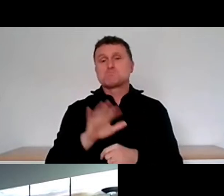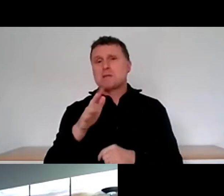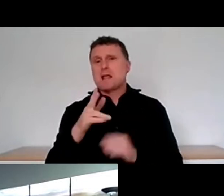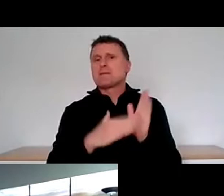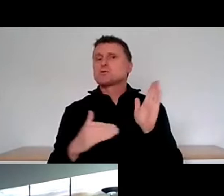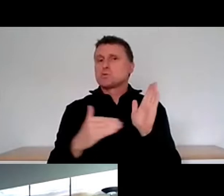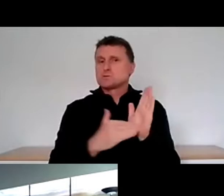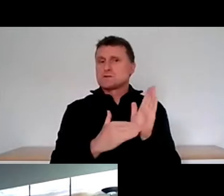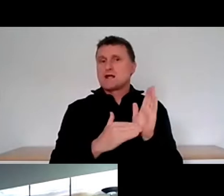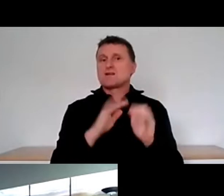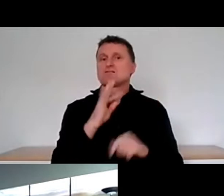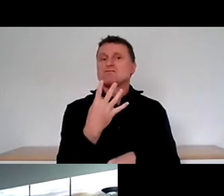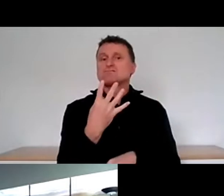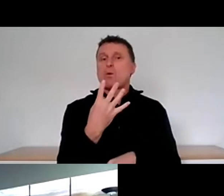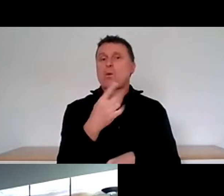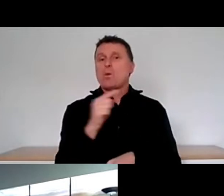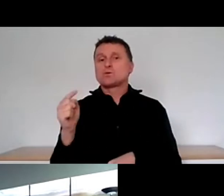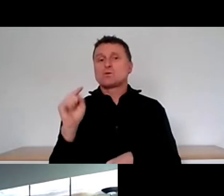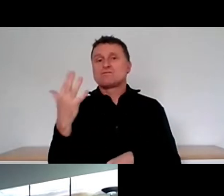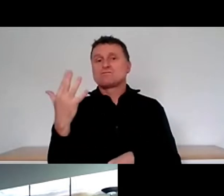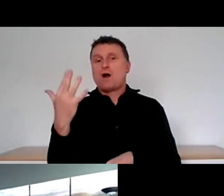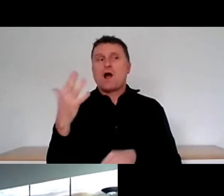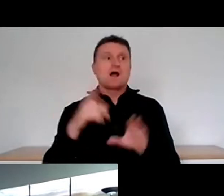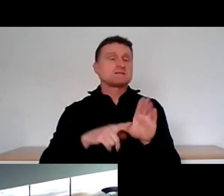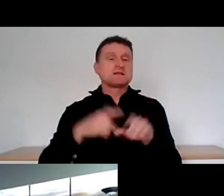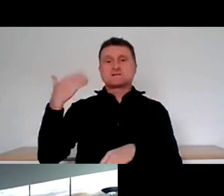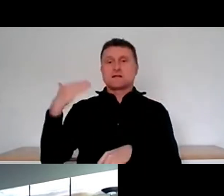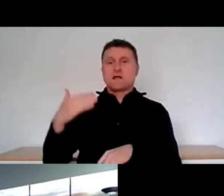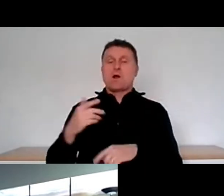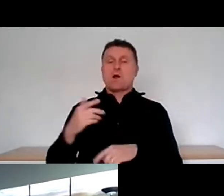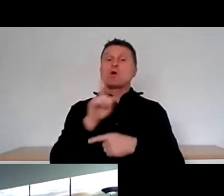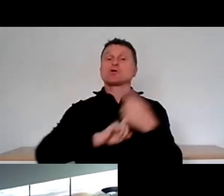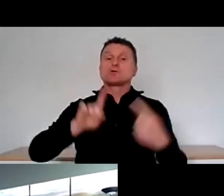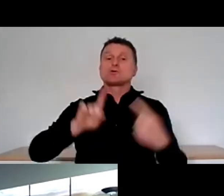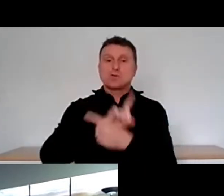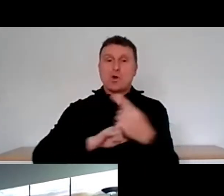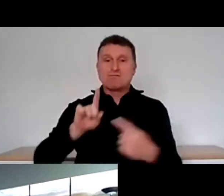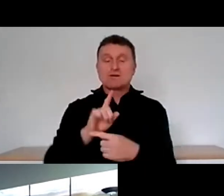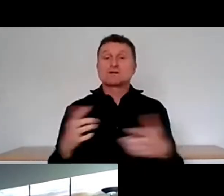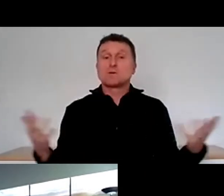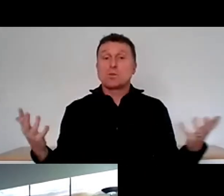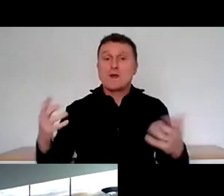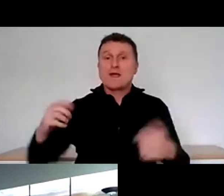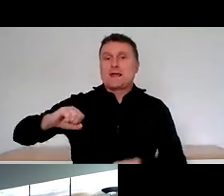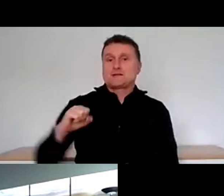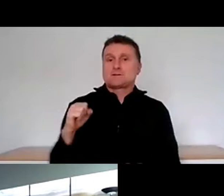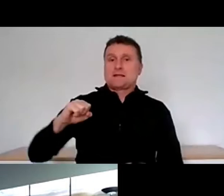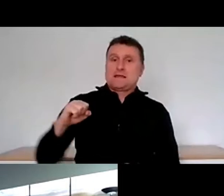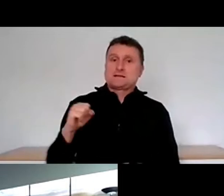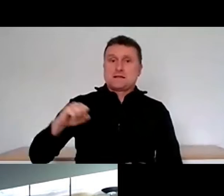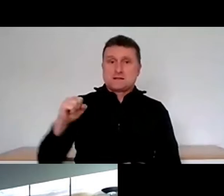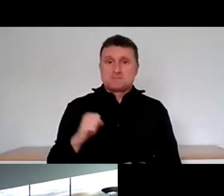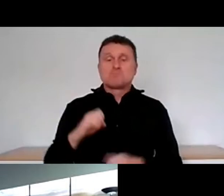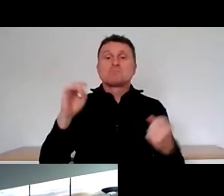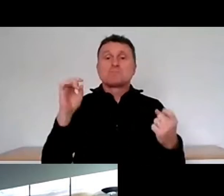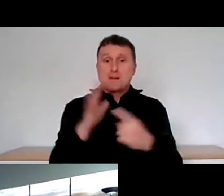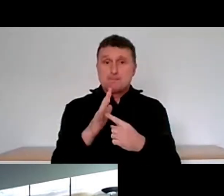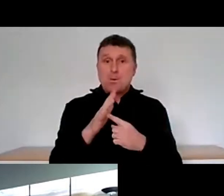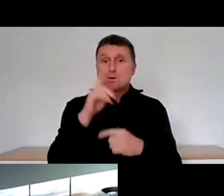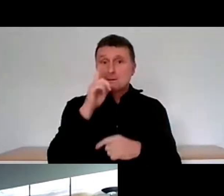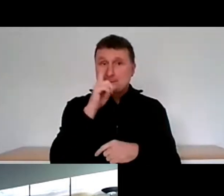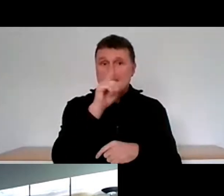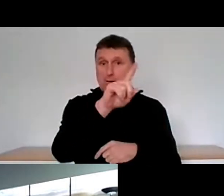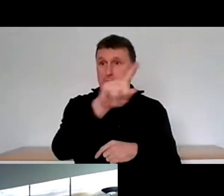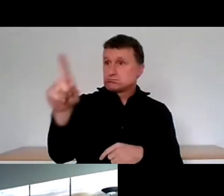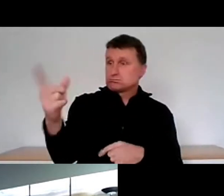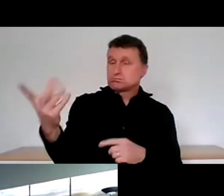Who was there, Alexia was there, Diane was there, probably quite a few of you were there. And it was called Disability Matters. And what we're trying